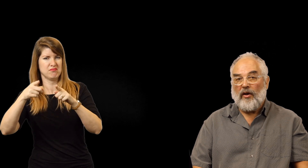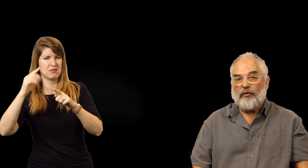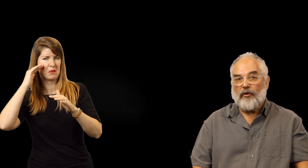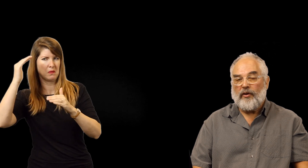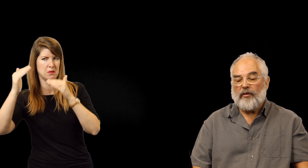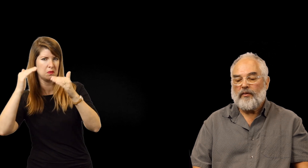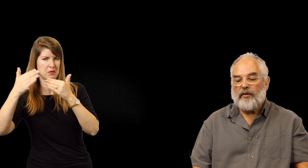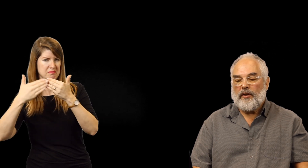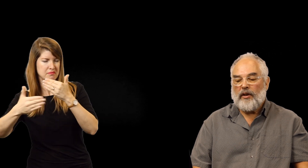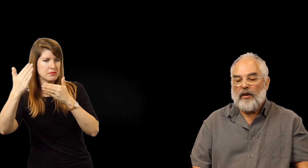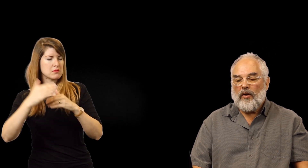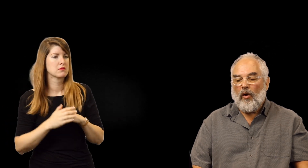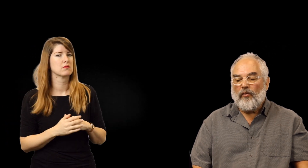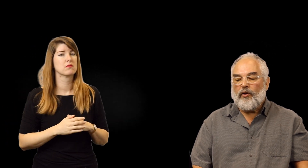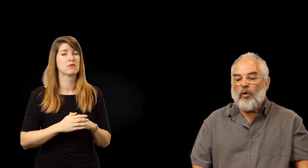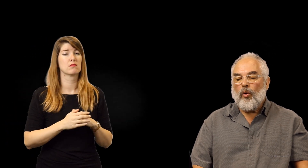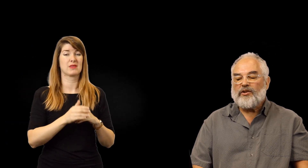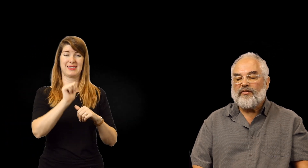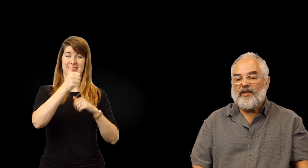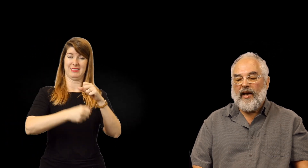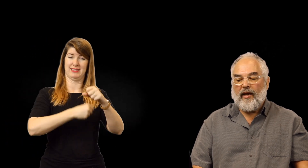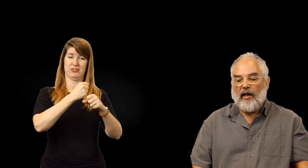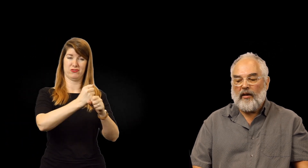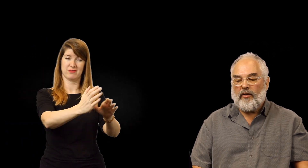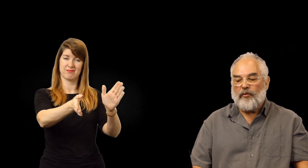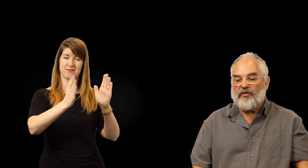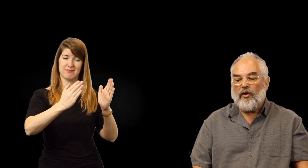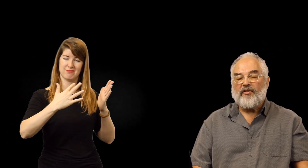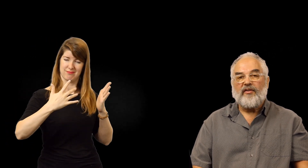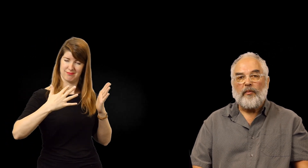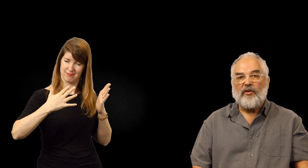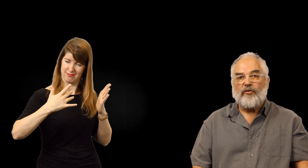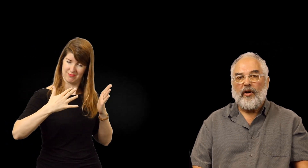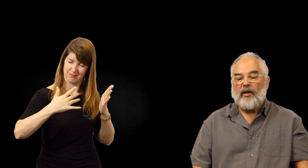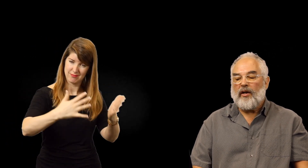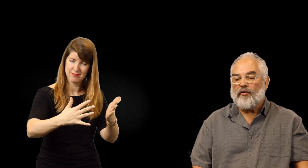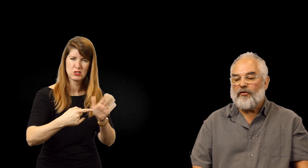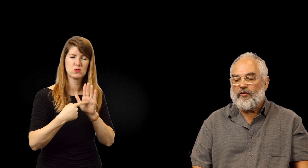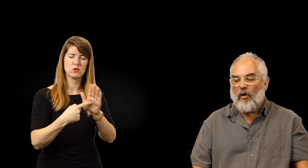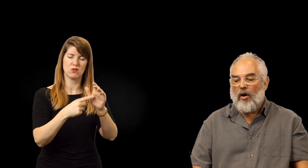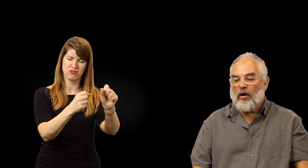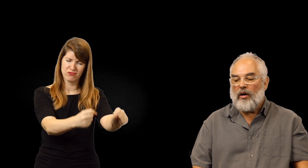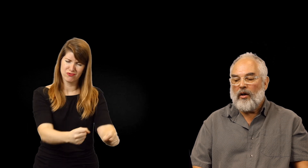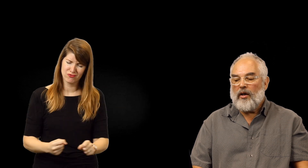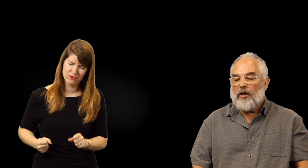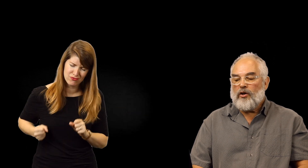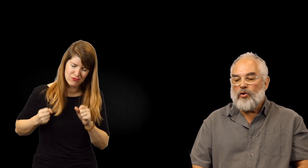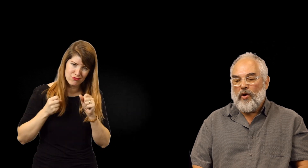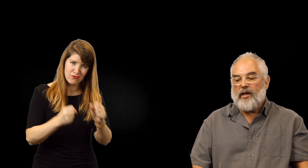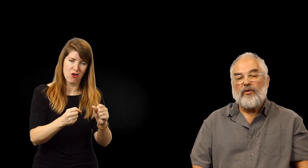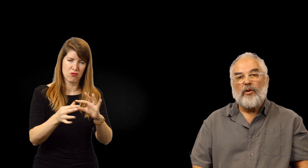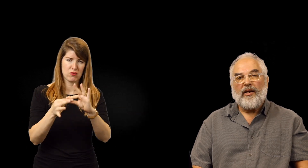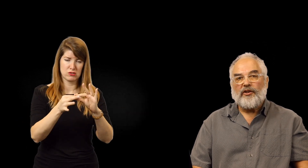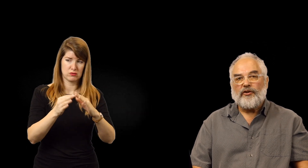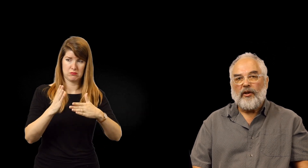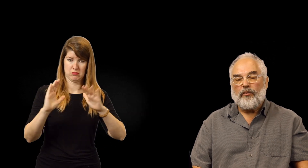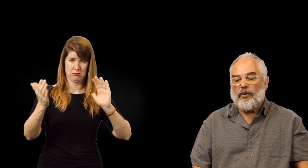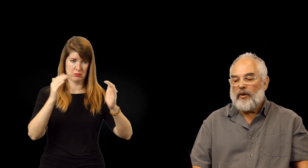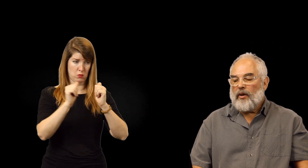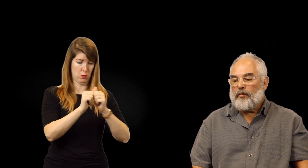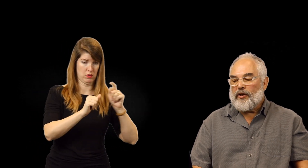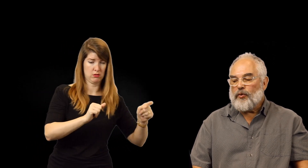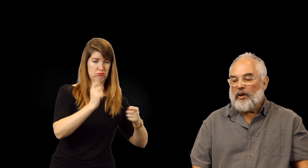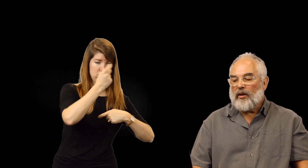in adulthood. Over the course of a decade, the results demonstrated a strong, graded